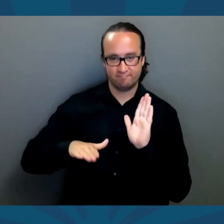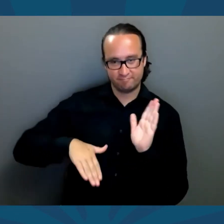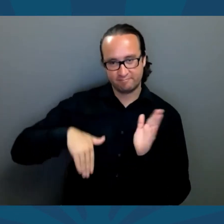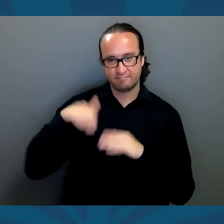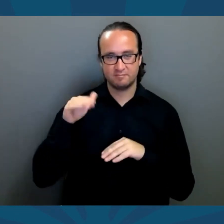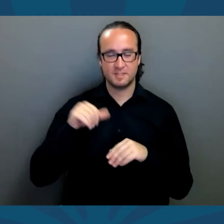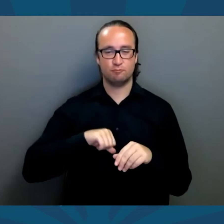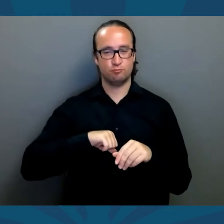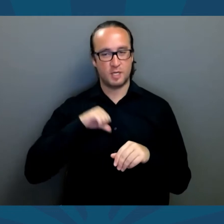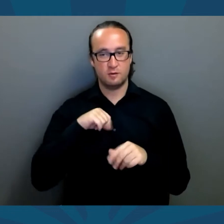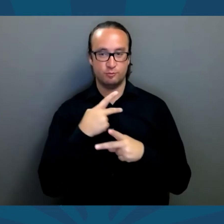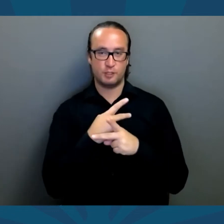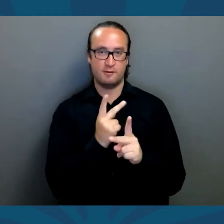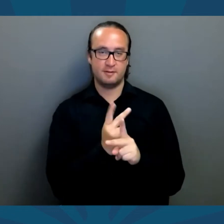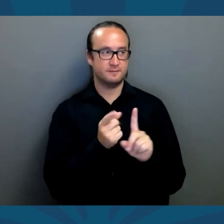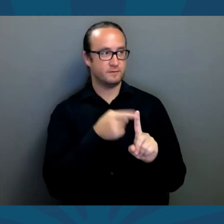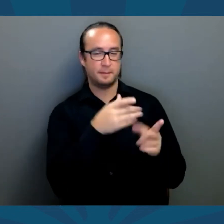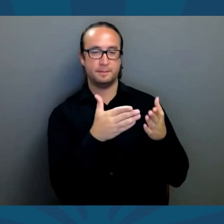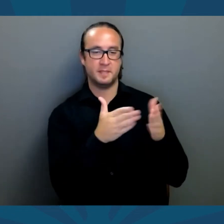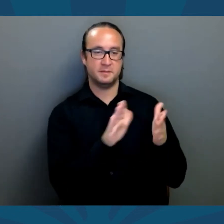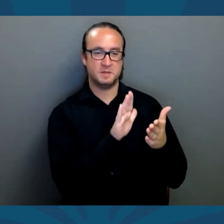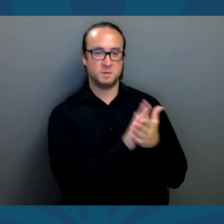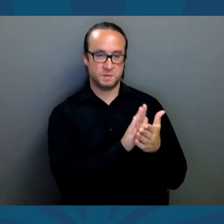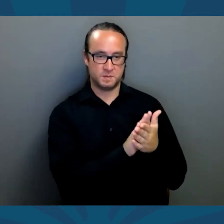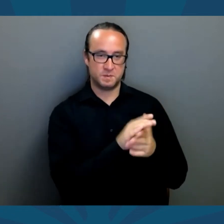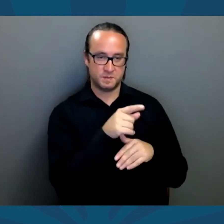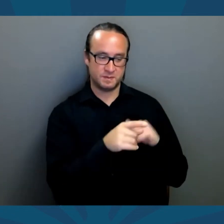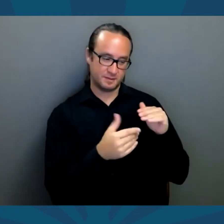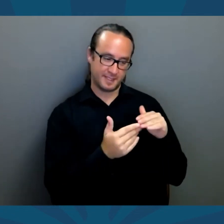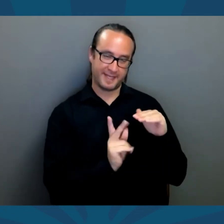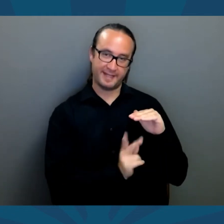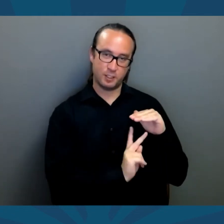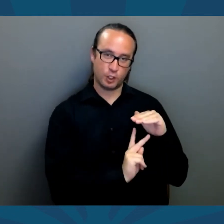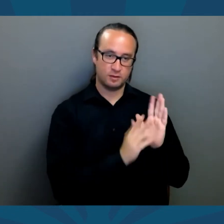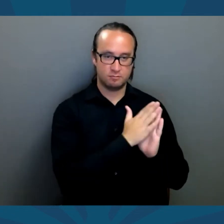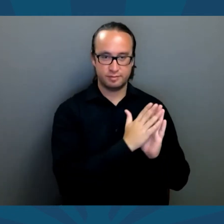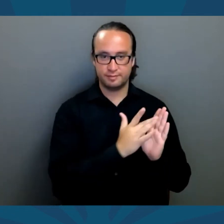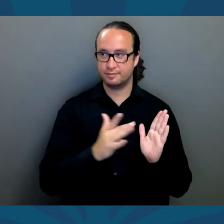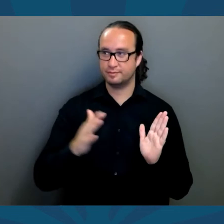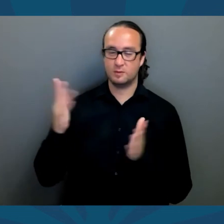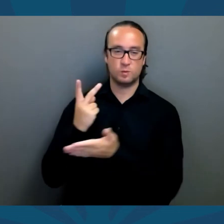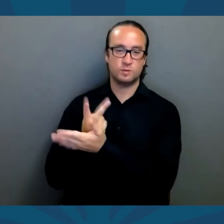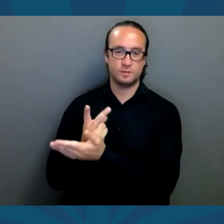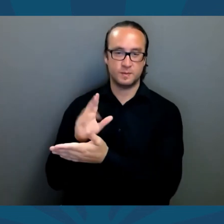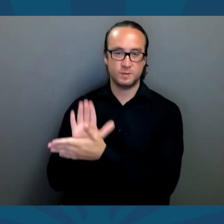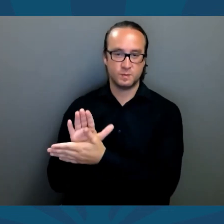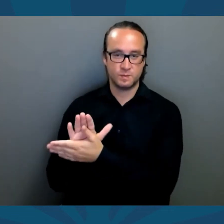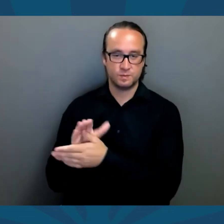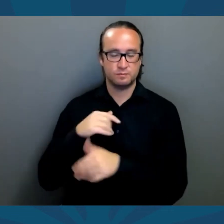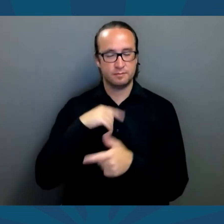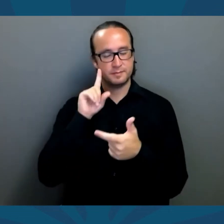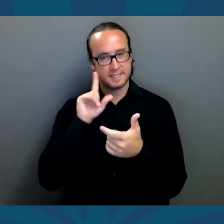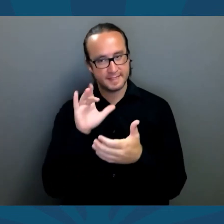A native Arizonan and the proud product of our public school system from kindergarten to graduate school,